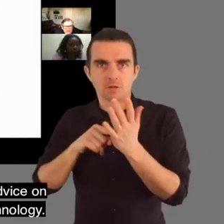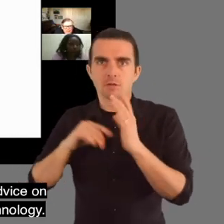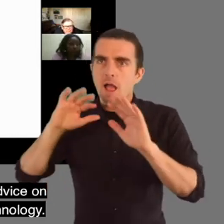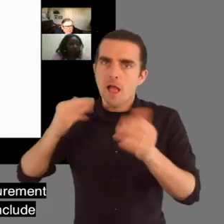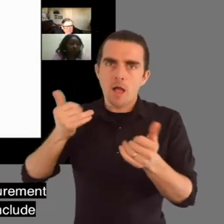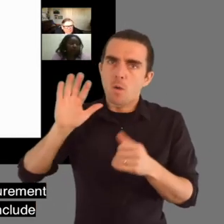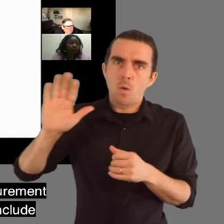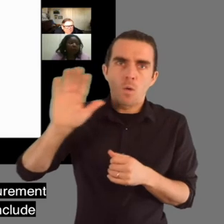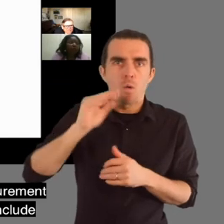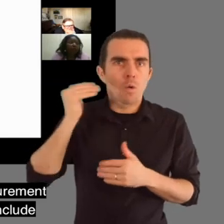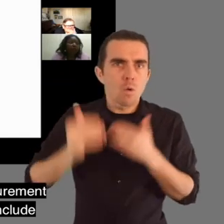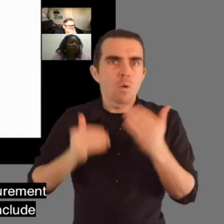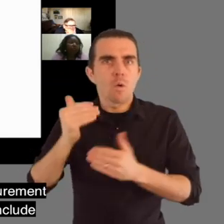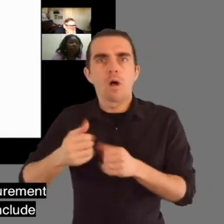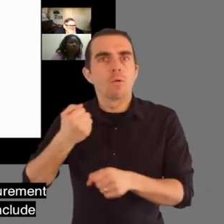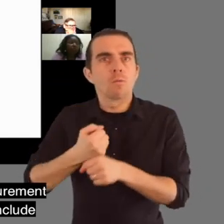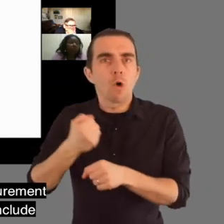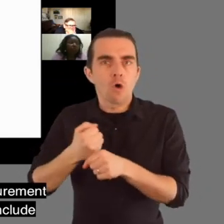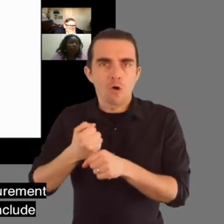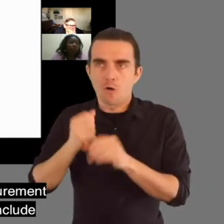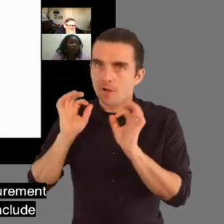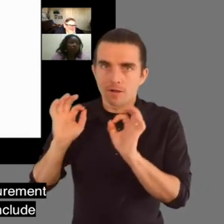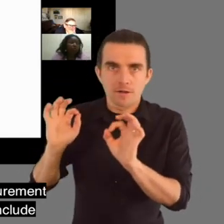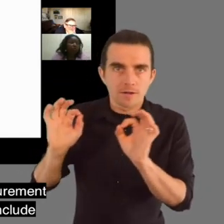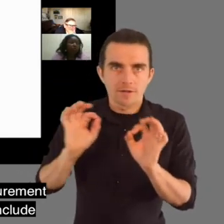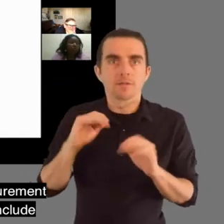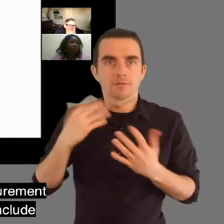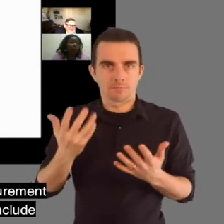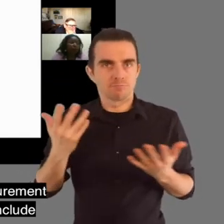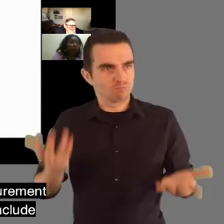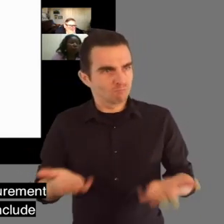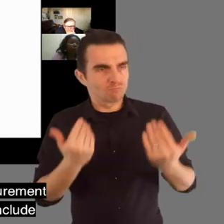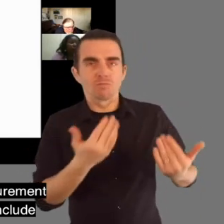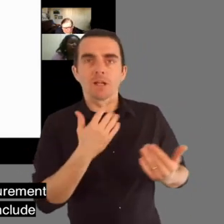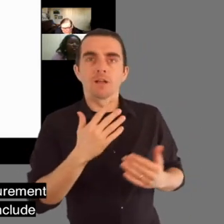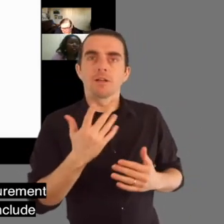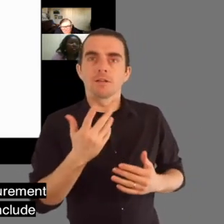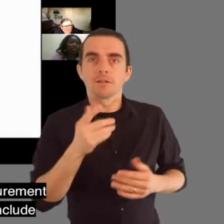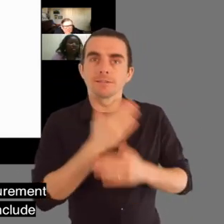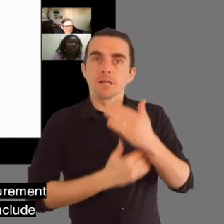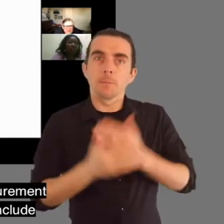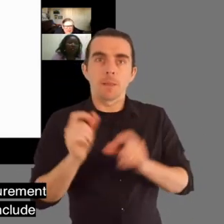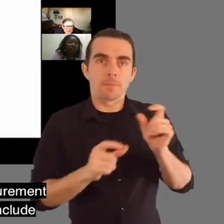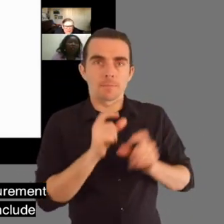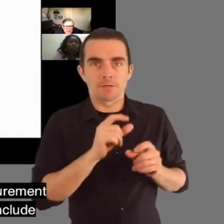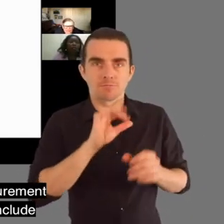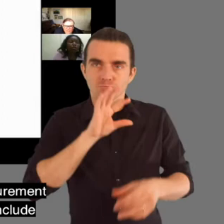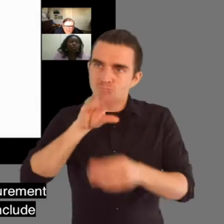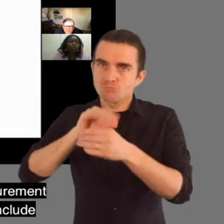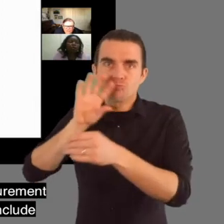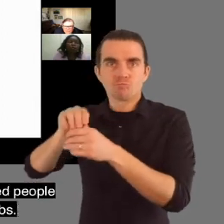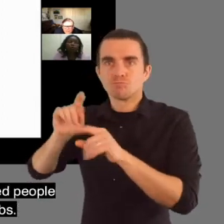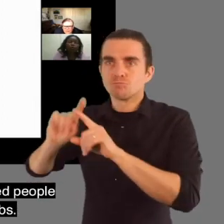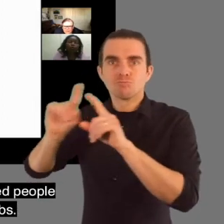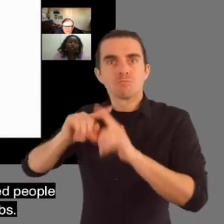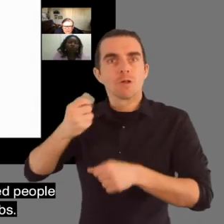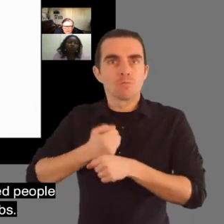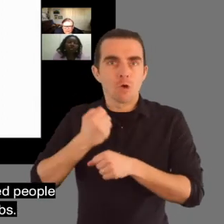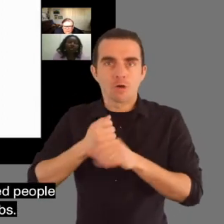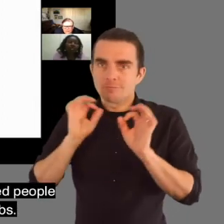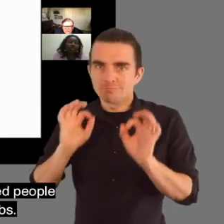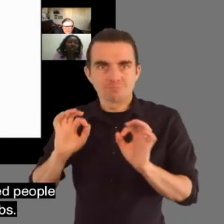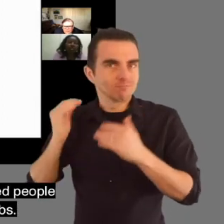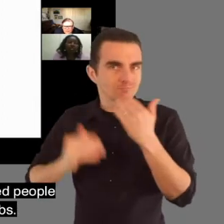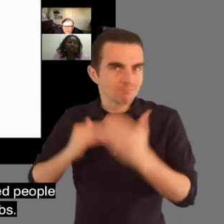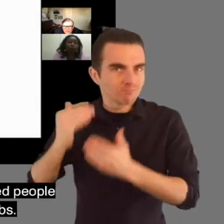technology. They should also, in public procurement policies and systems, should include provisions